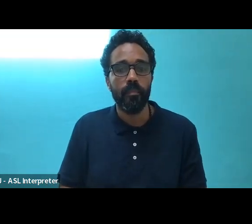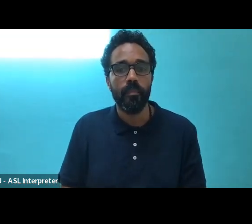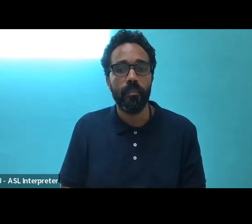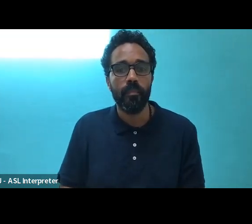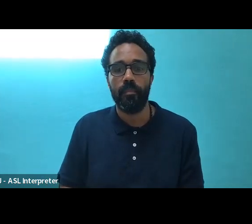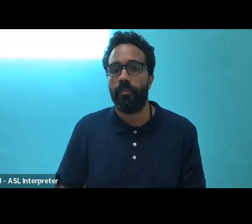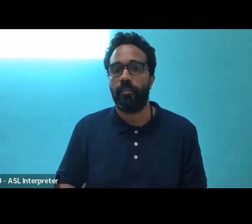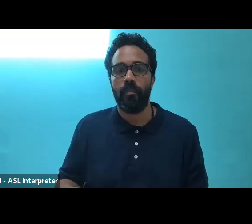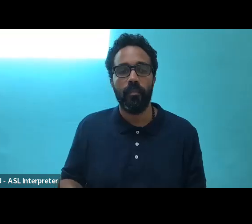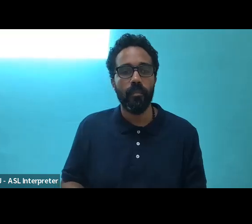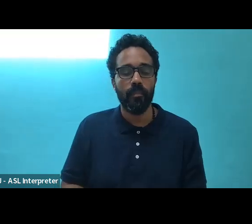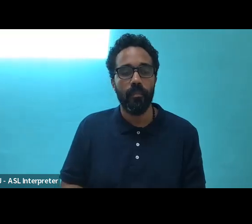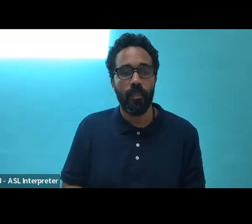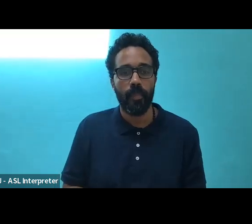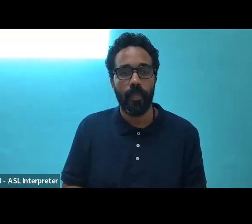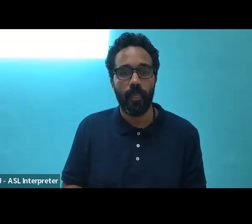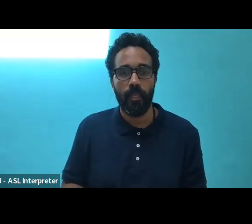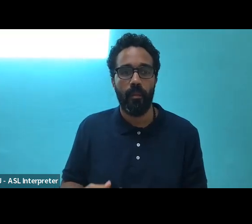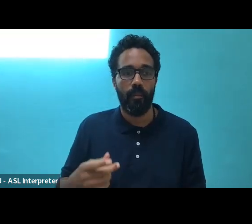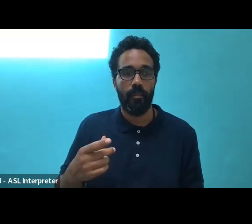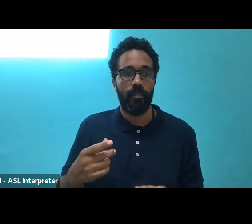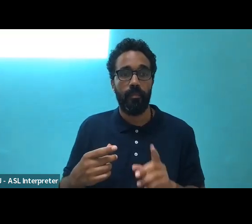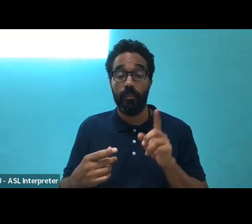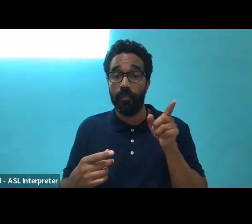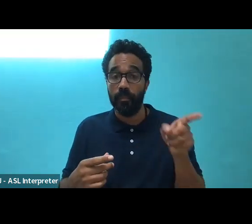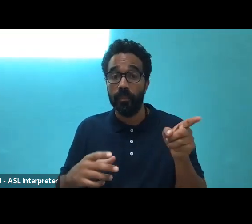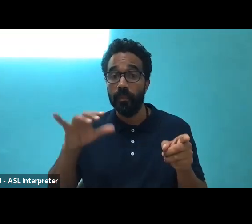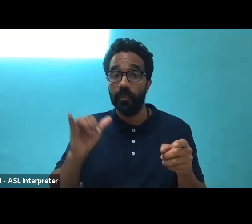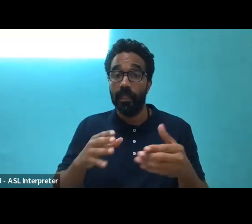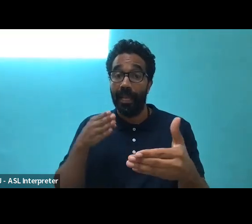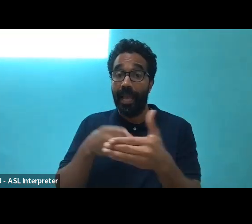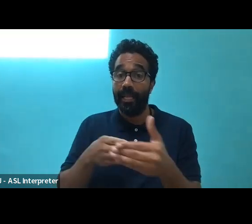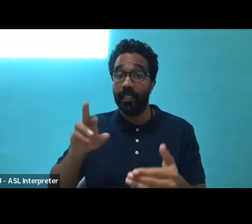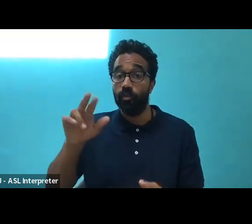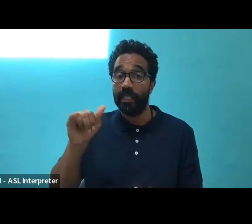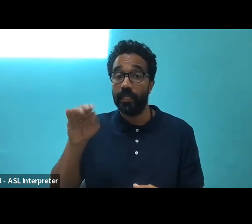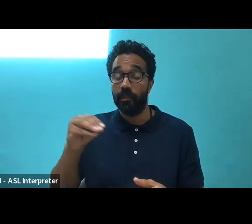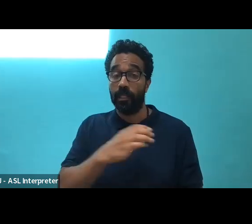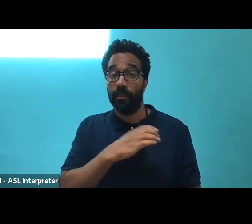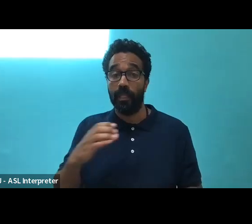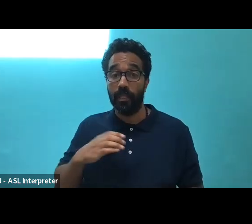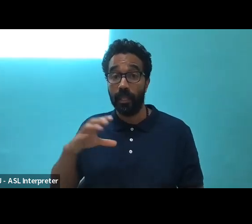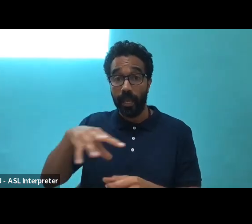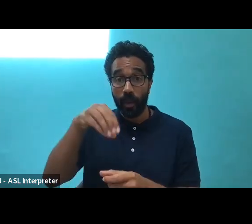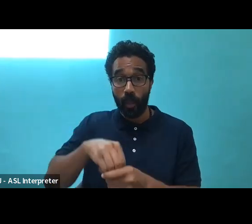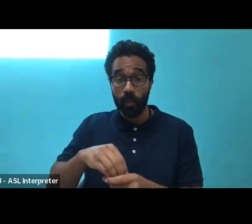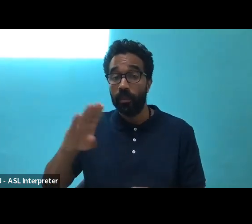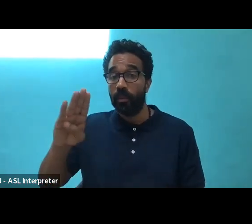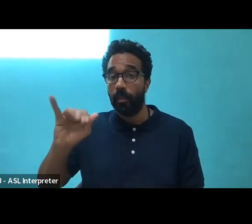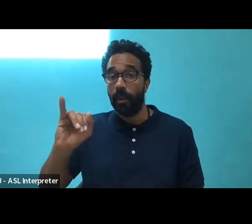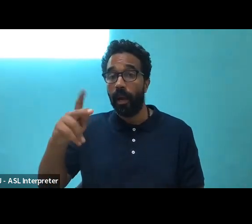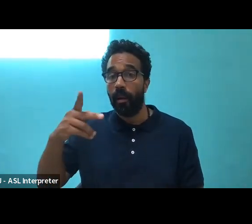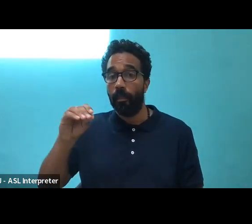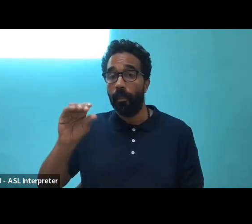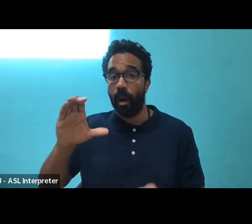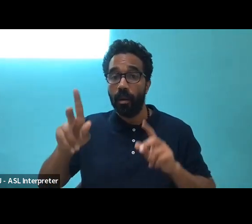So here's a little bit of what I talk about with the anti-racism committee. So it includes BIPOC people. That's the leaders, because it's